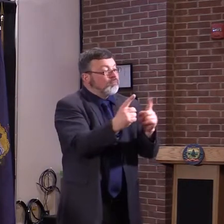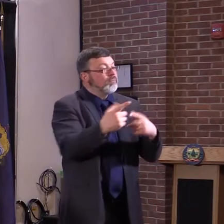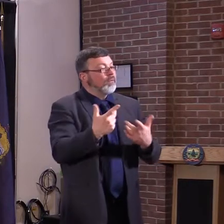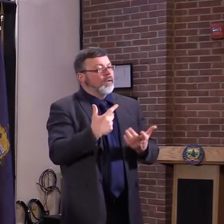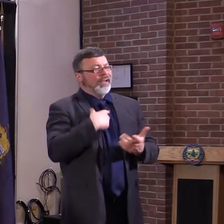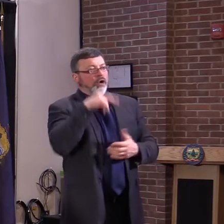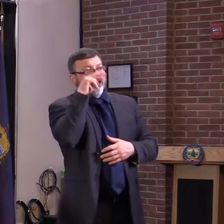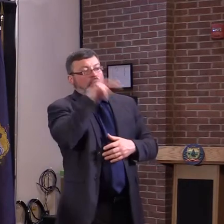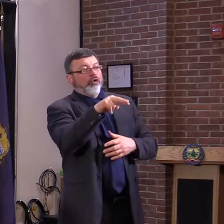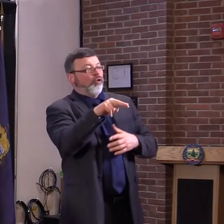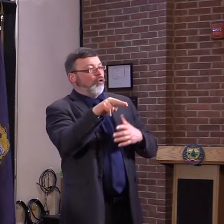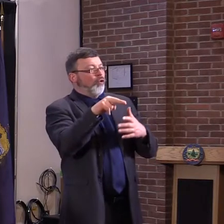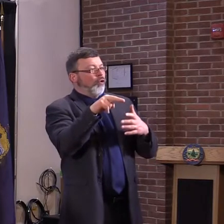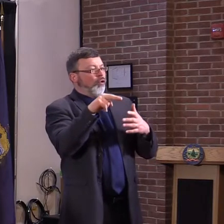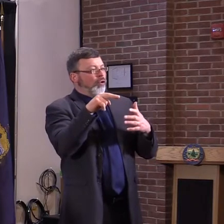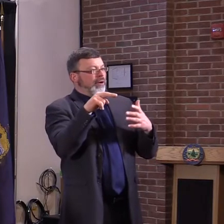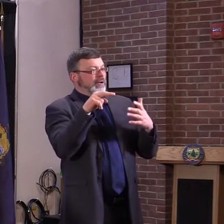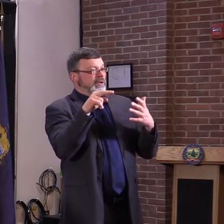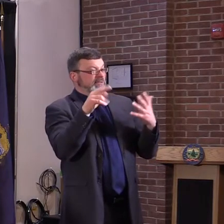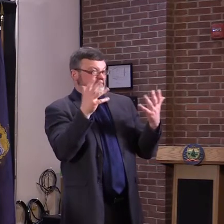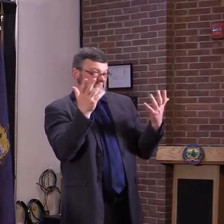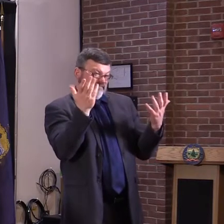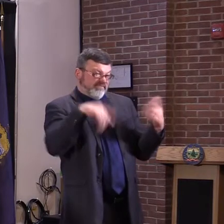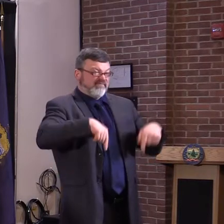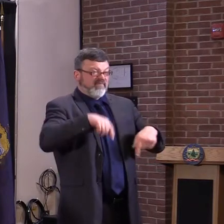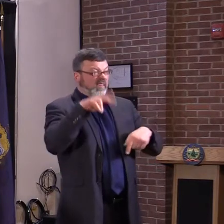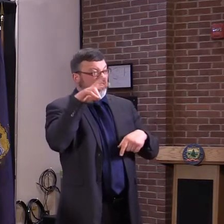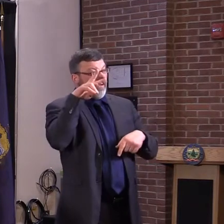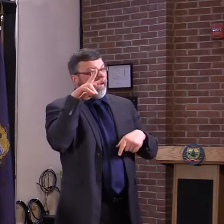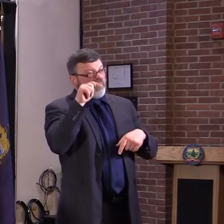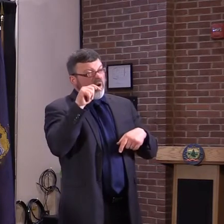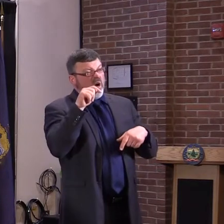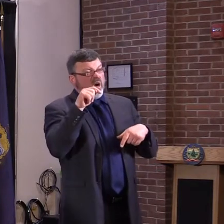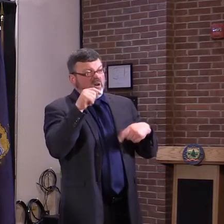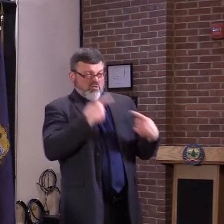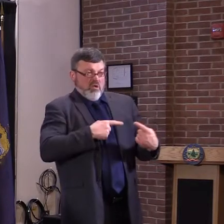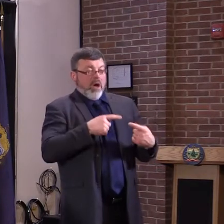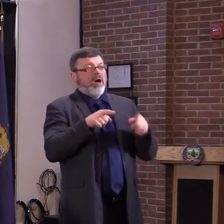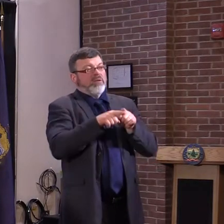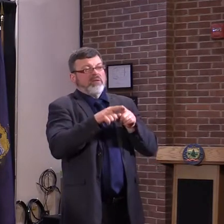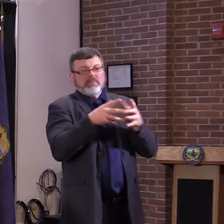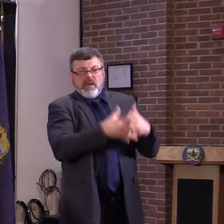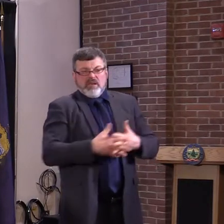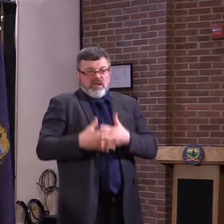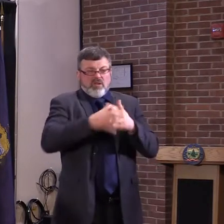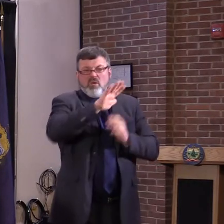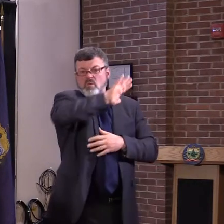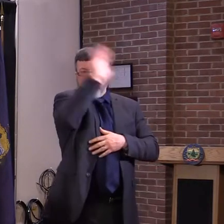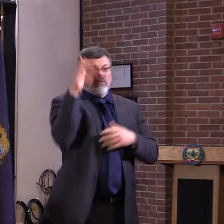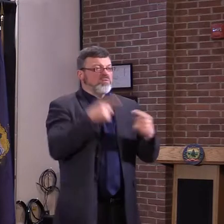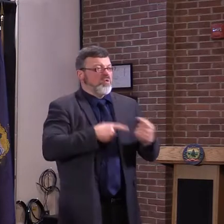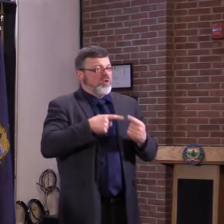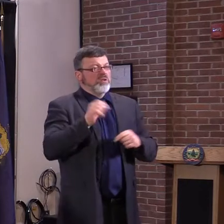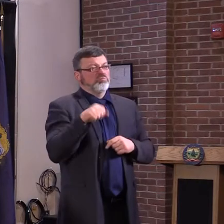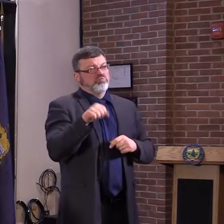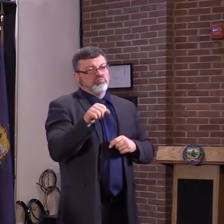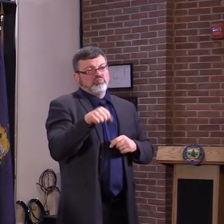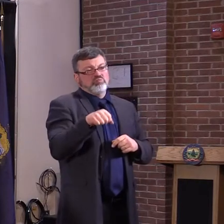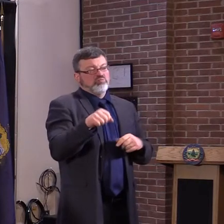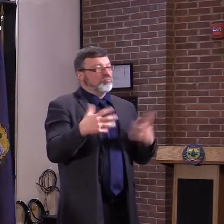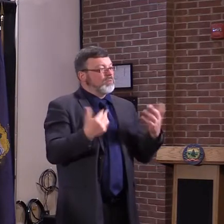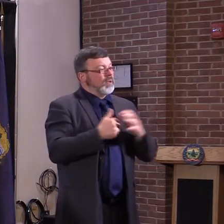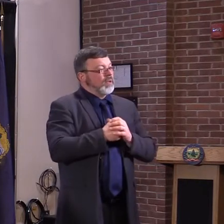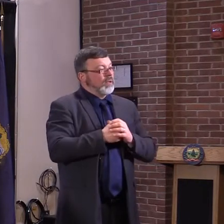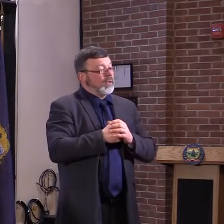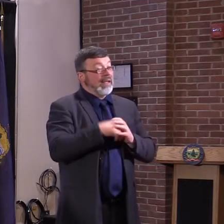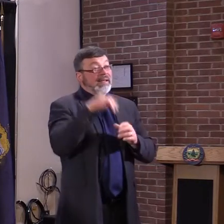we're, you know, struggling with this nationwide. It's not just Vermont. As we move from pandemic, which